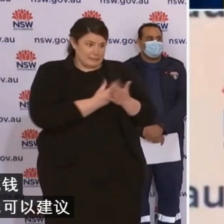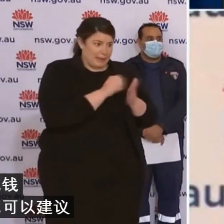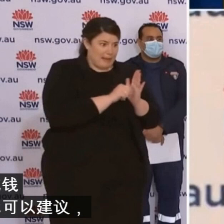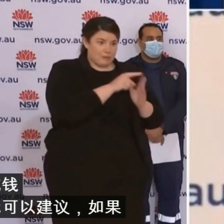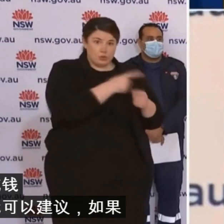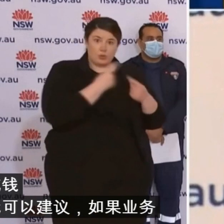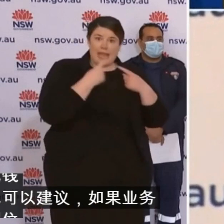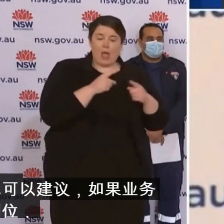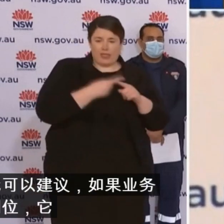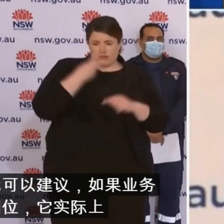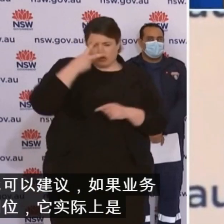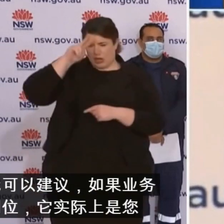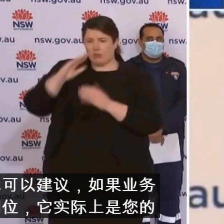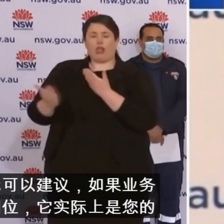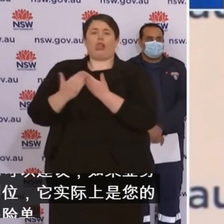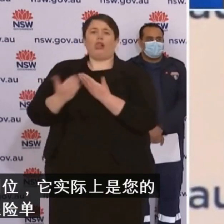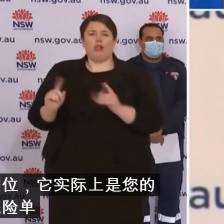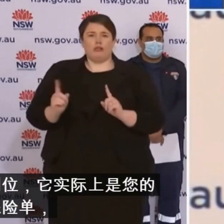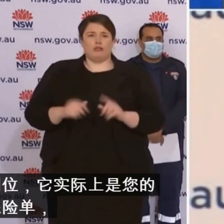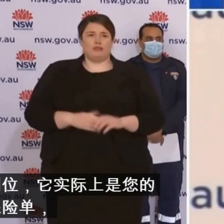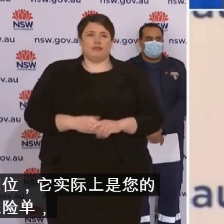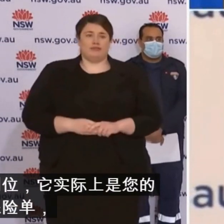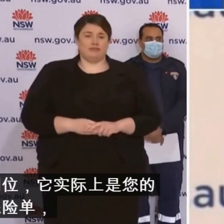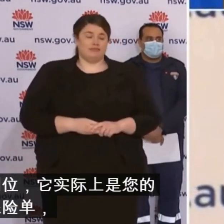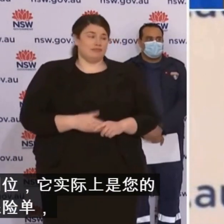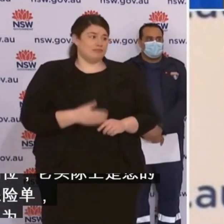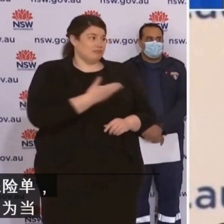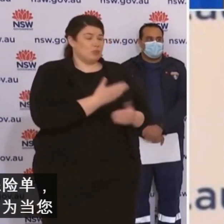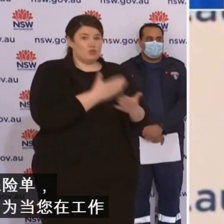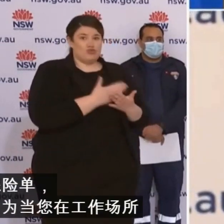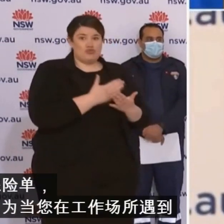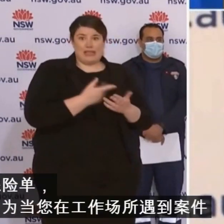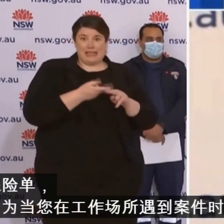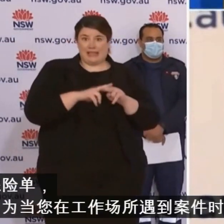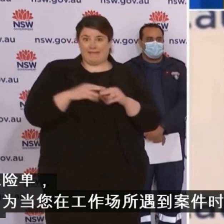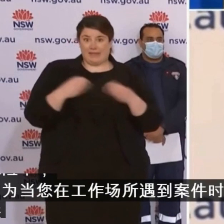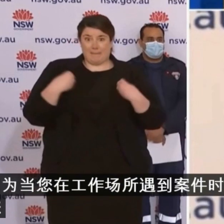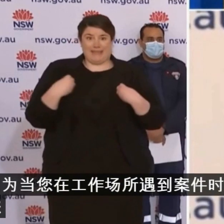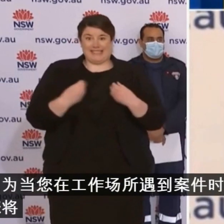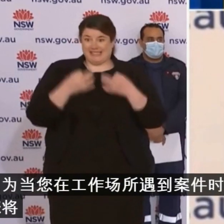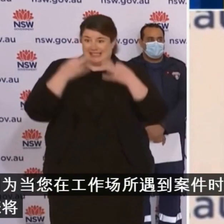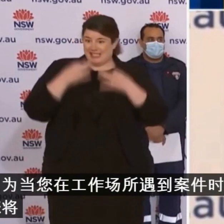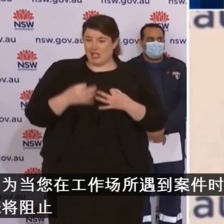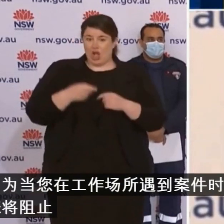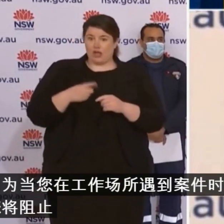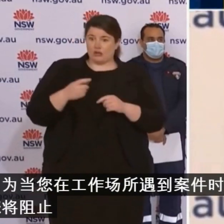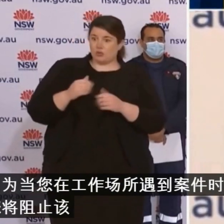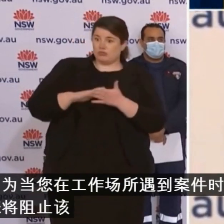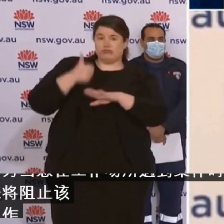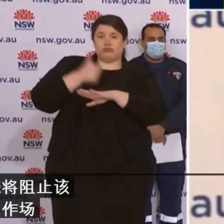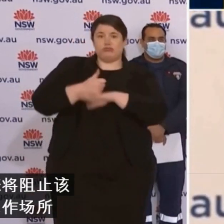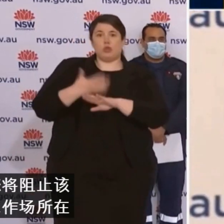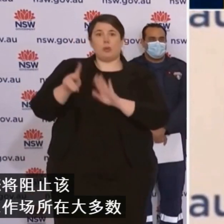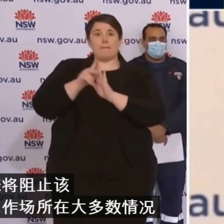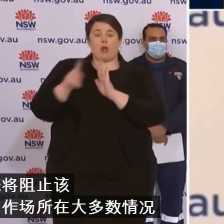just suggest that if the businesses put it in place, it's actually your insurance policy, because when you get a case in your workplace, you will have prevented